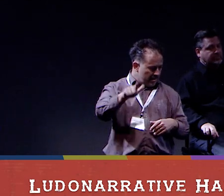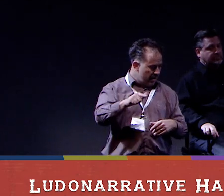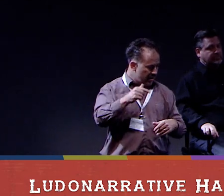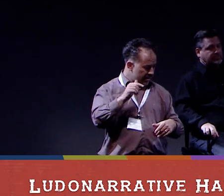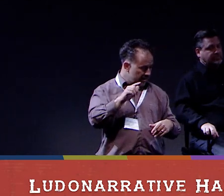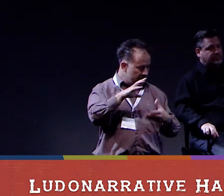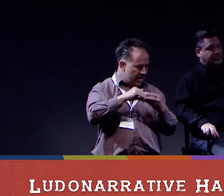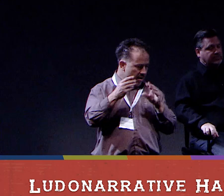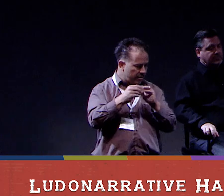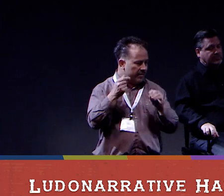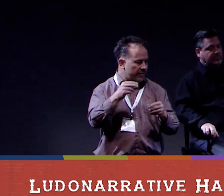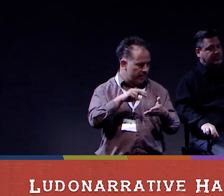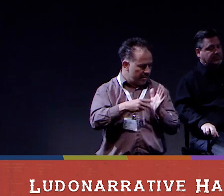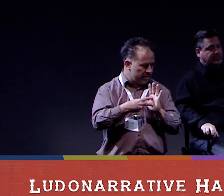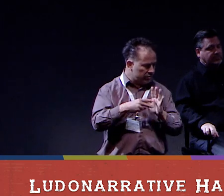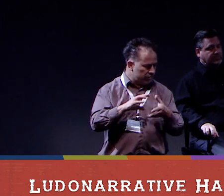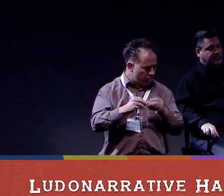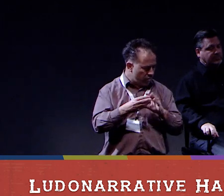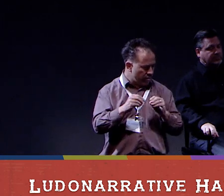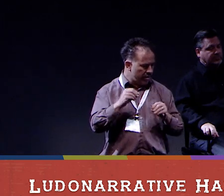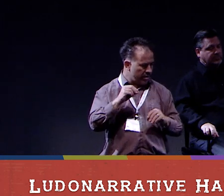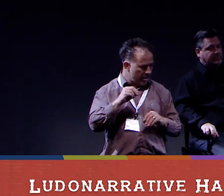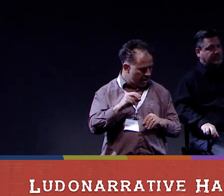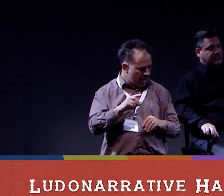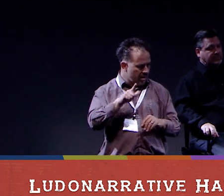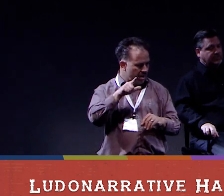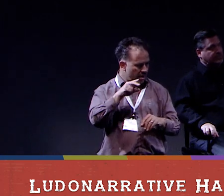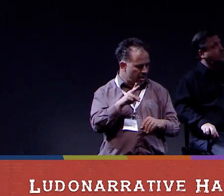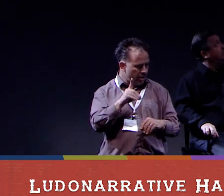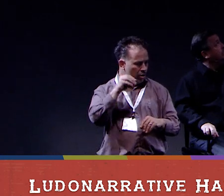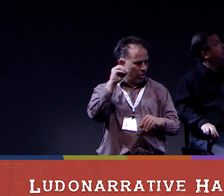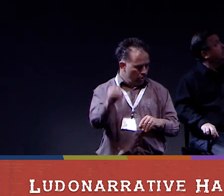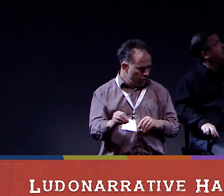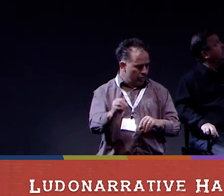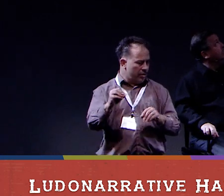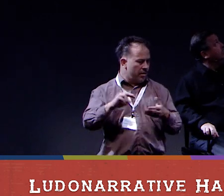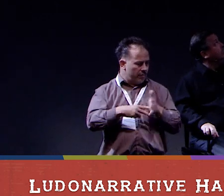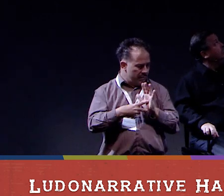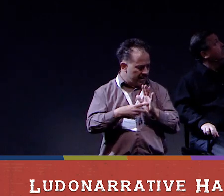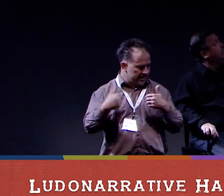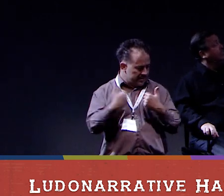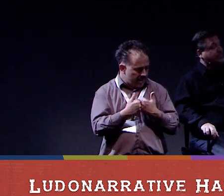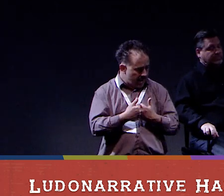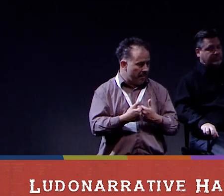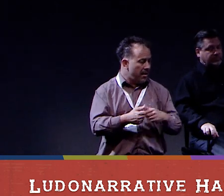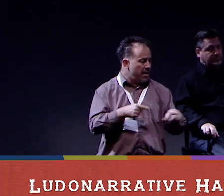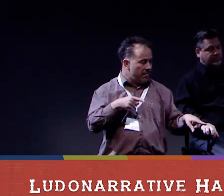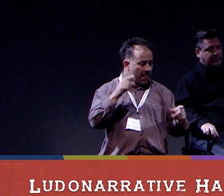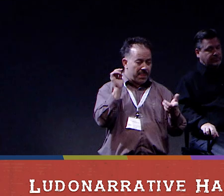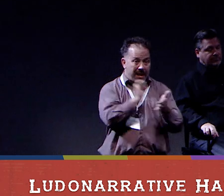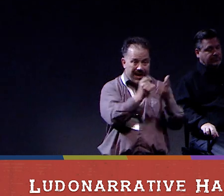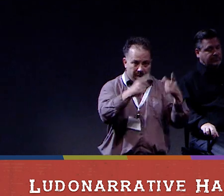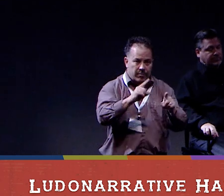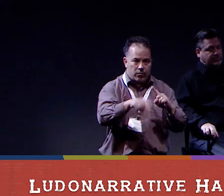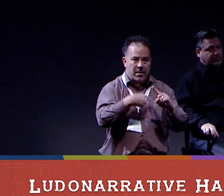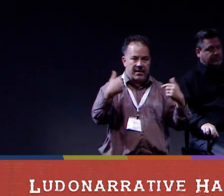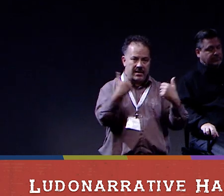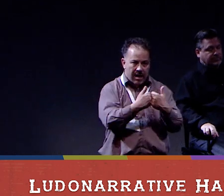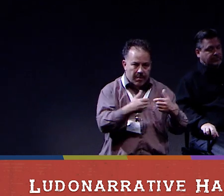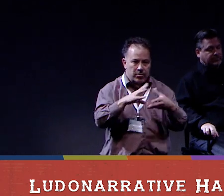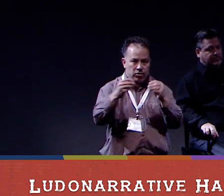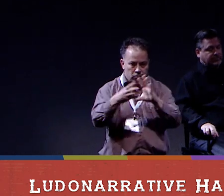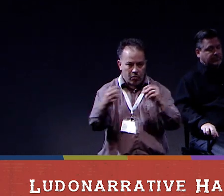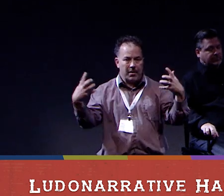story. Ludo means game. Ludonarrative harmony happens when the game and the story match and shake